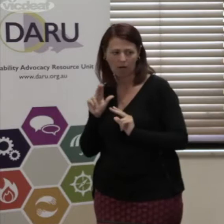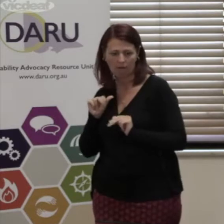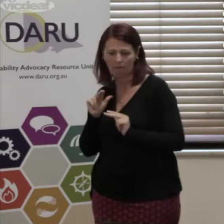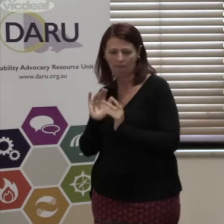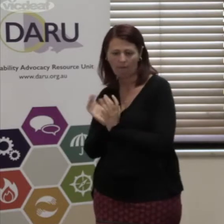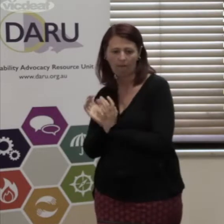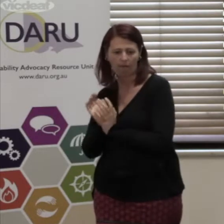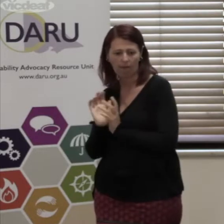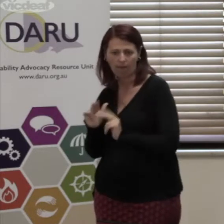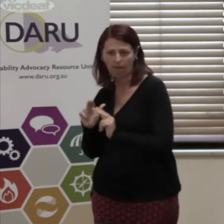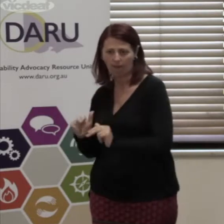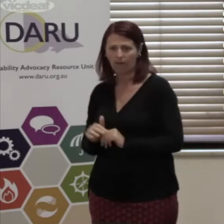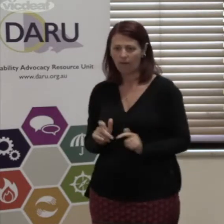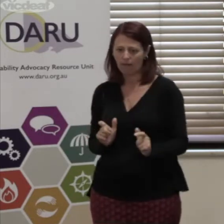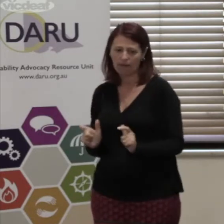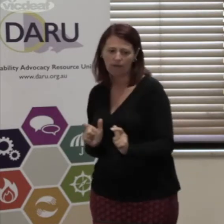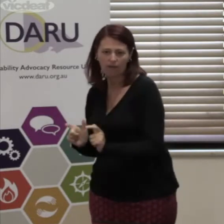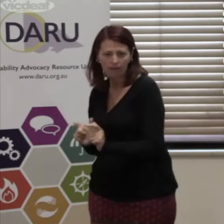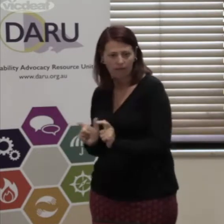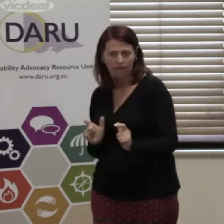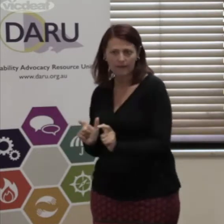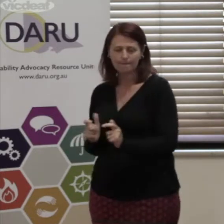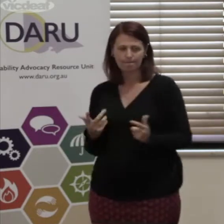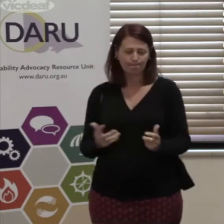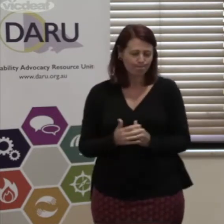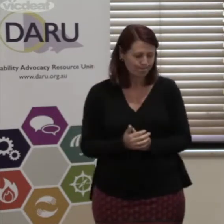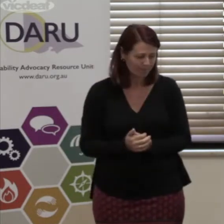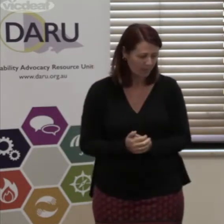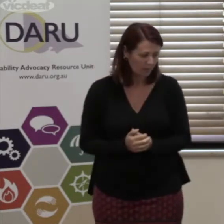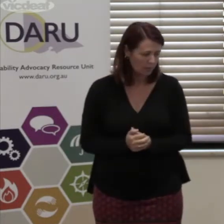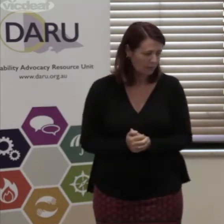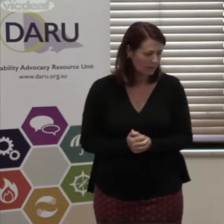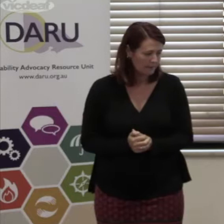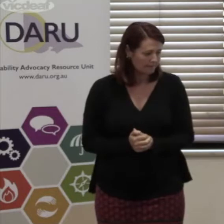in a planning situation. So,